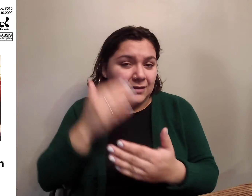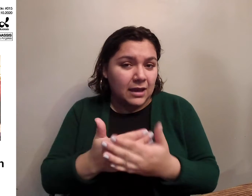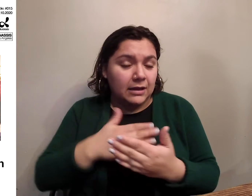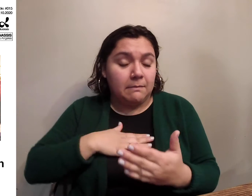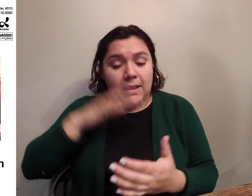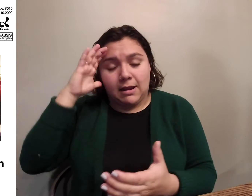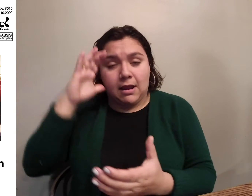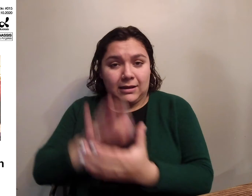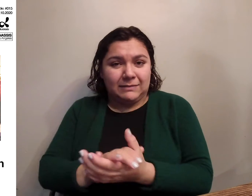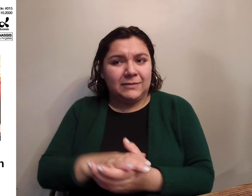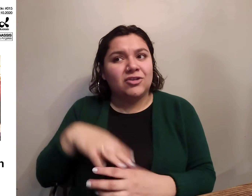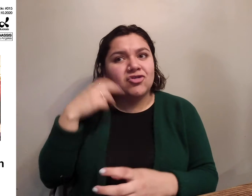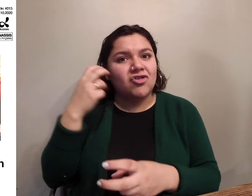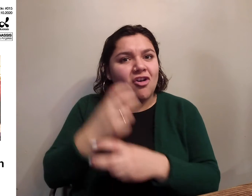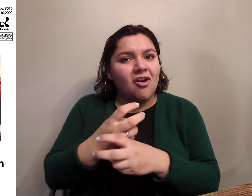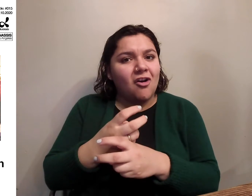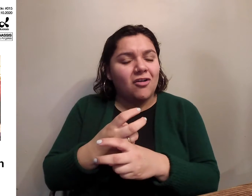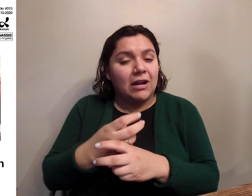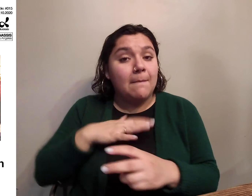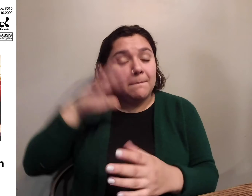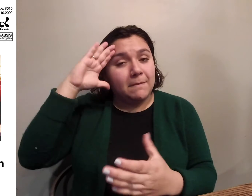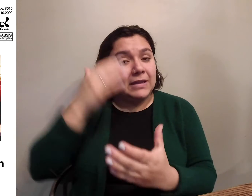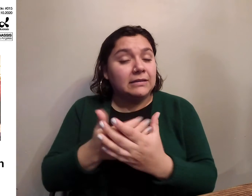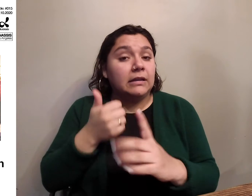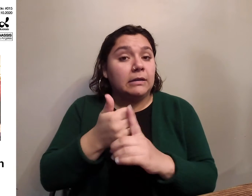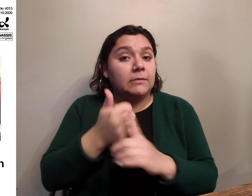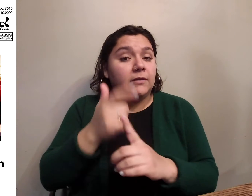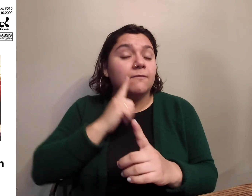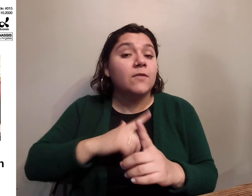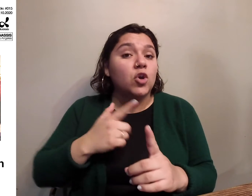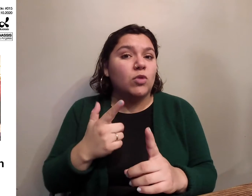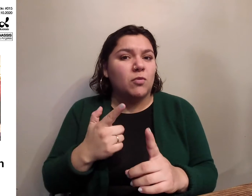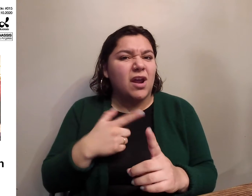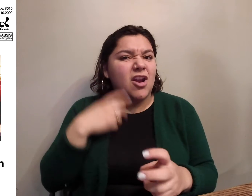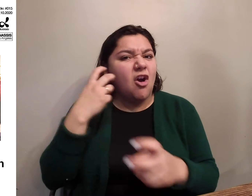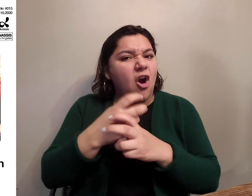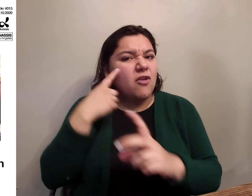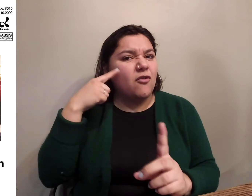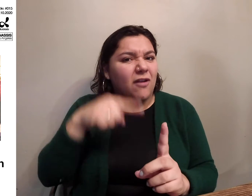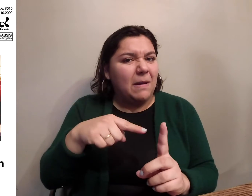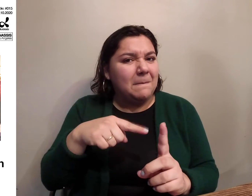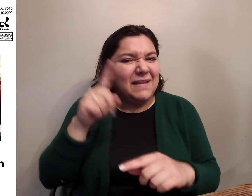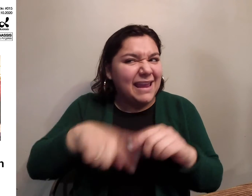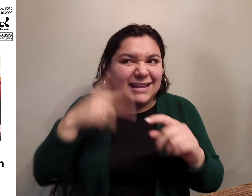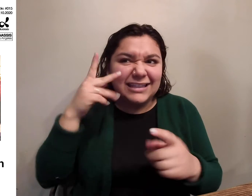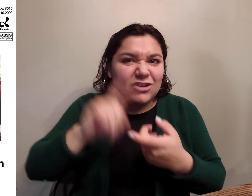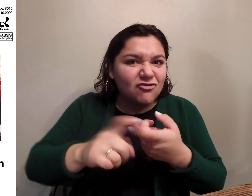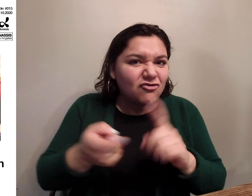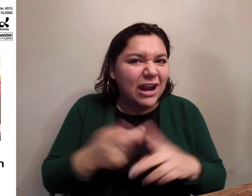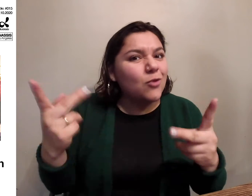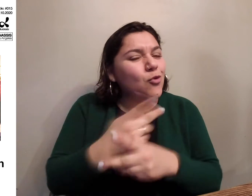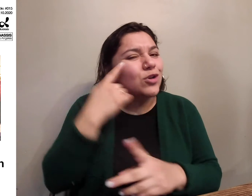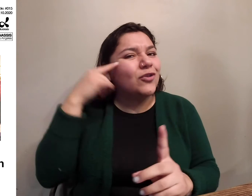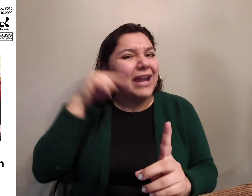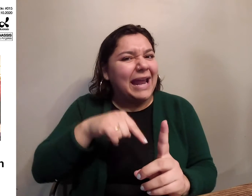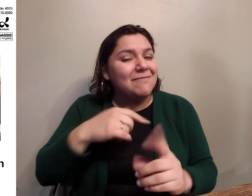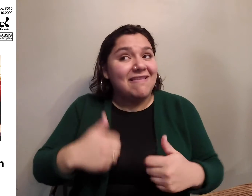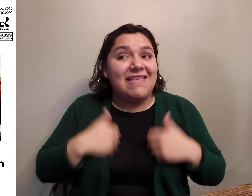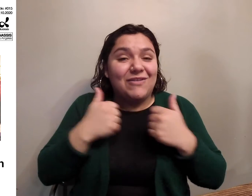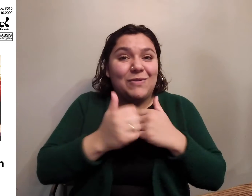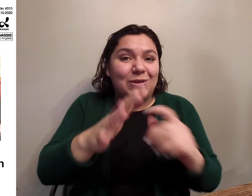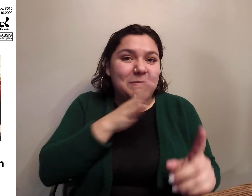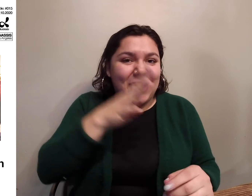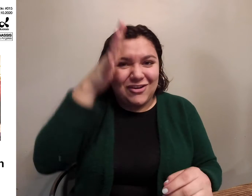and it's a little harder on him than it is on us because he's 21 and he can't see his friends and he's living with his parents